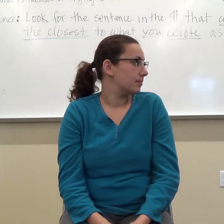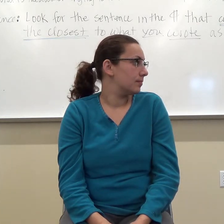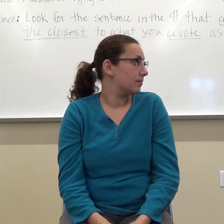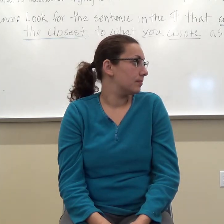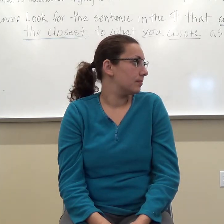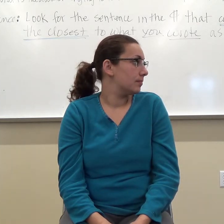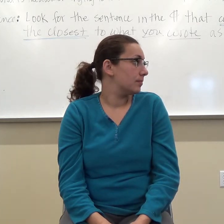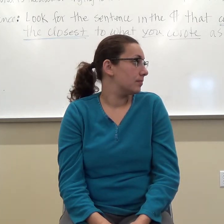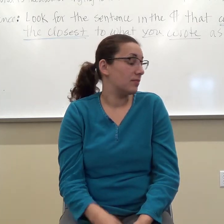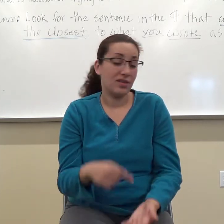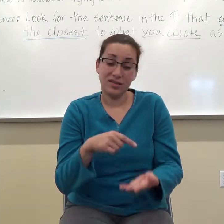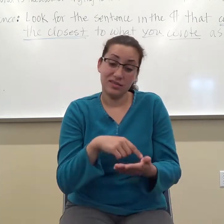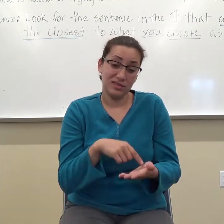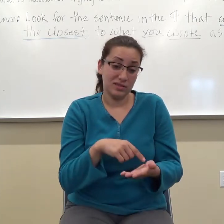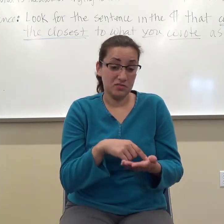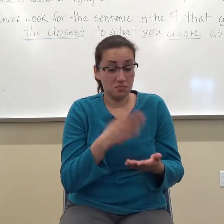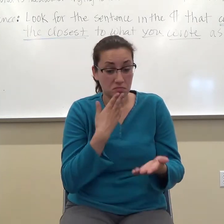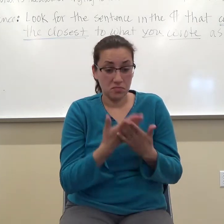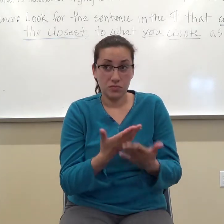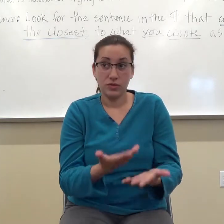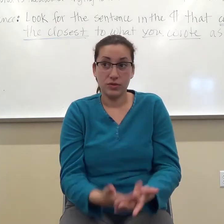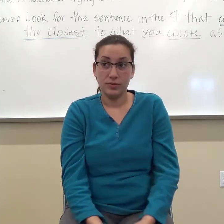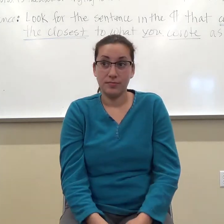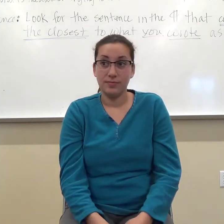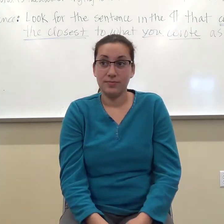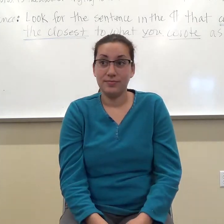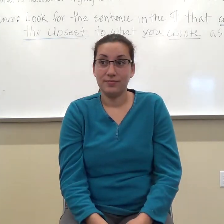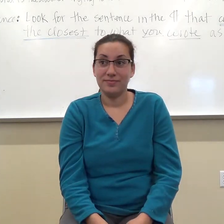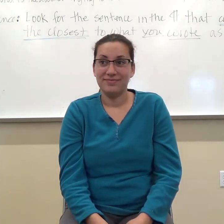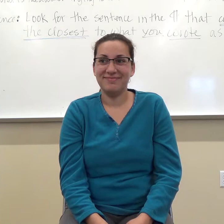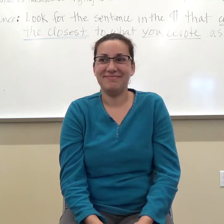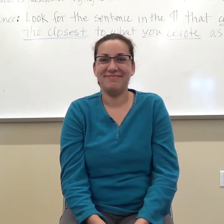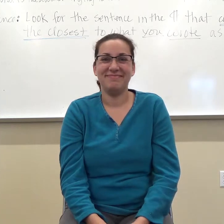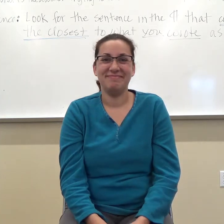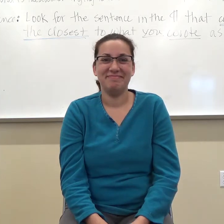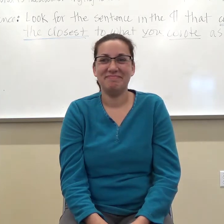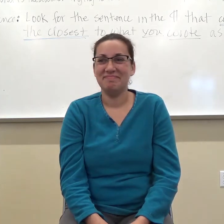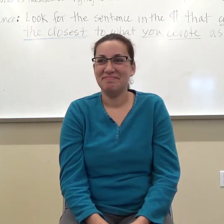These are all good. Where is Michelle and